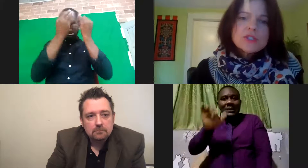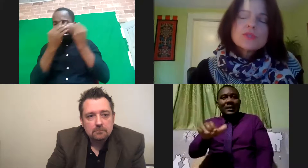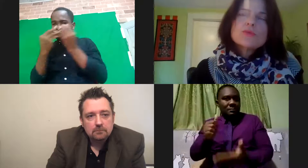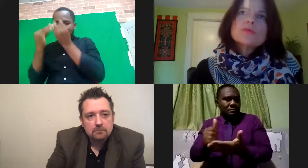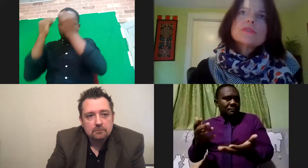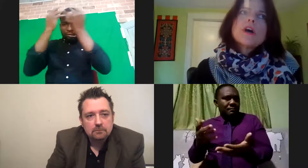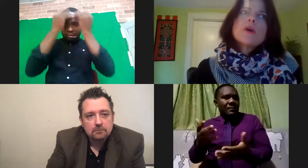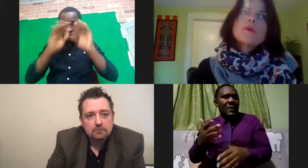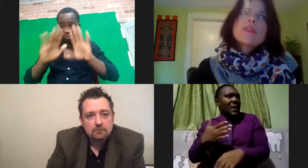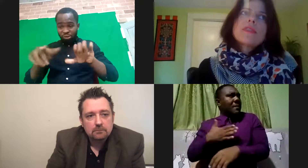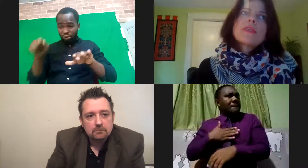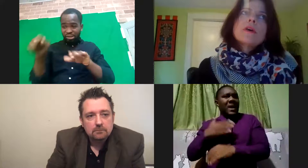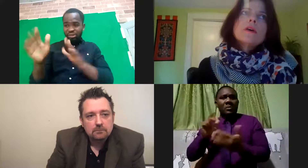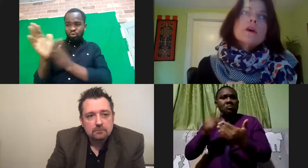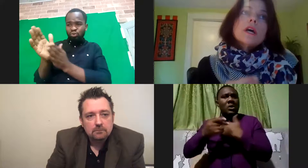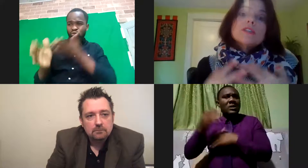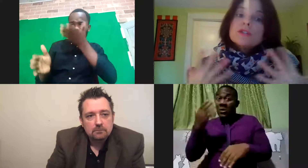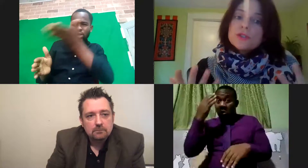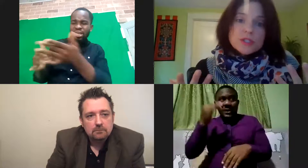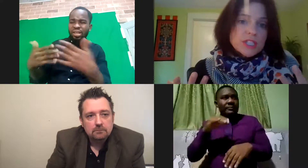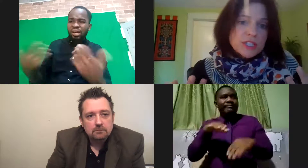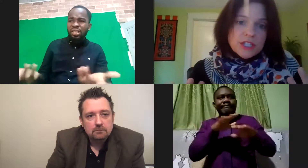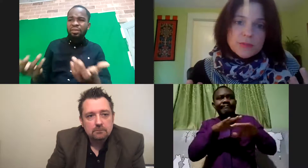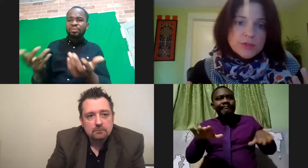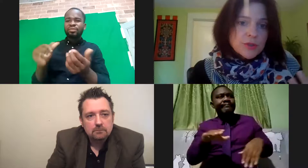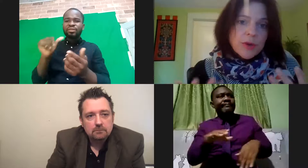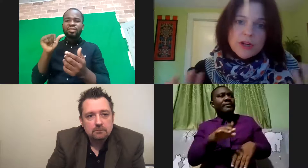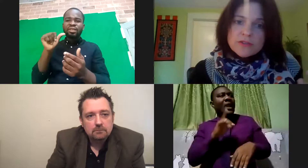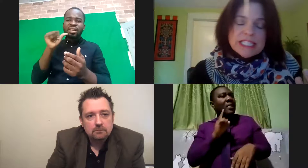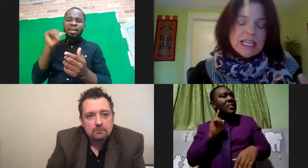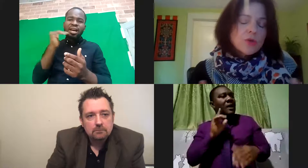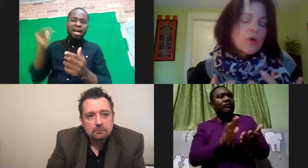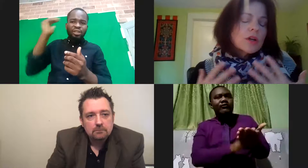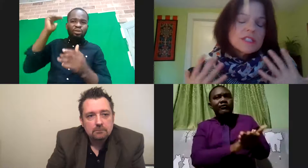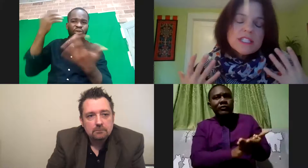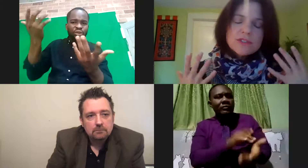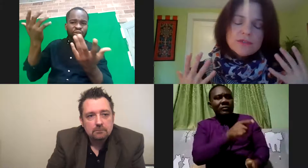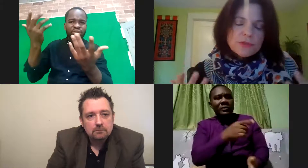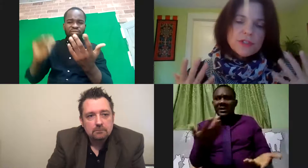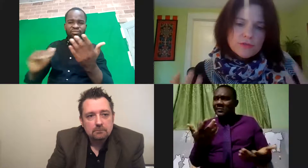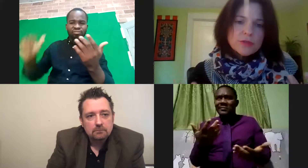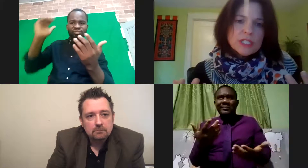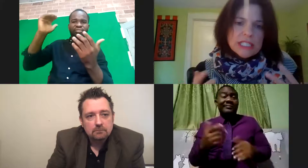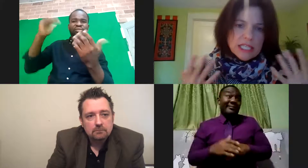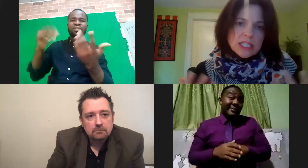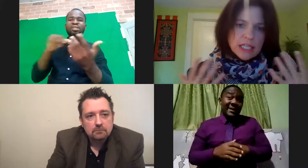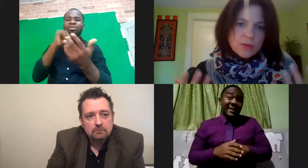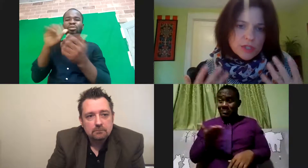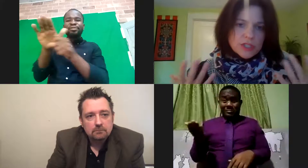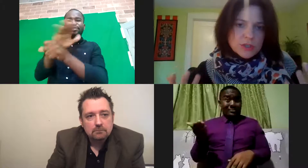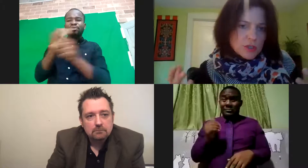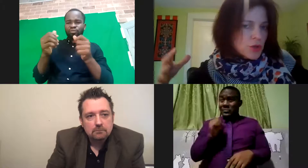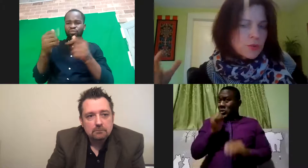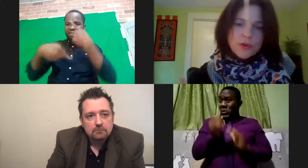in these schools are with adults who are teaching them during part of the day who aren't even fully fluent in the